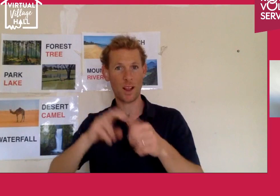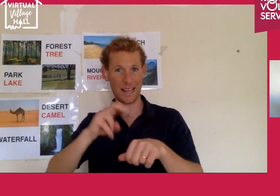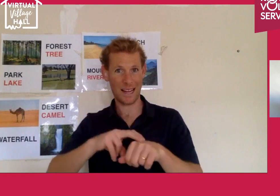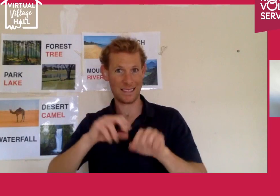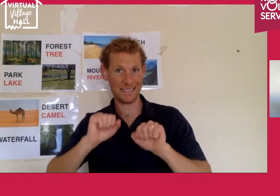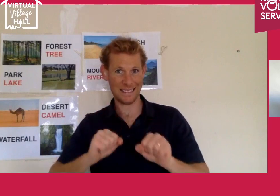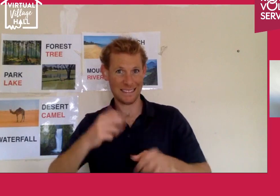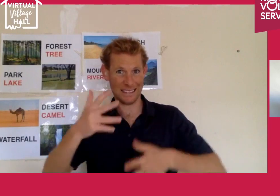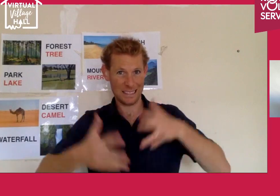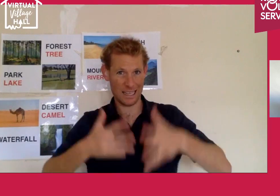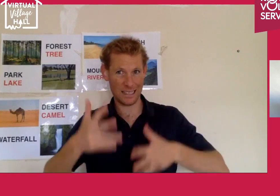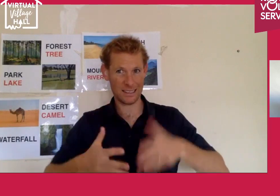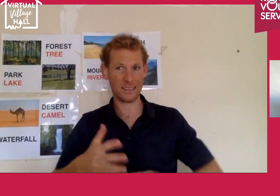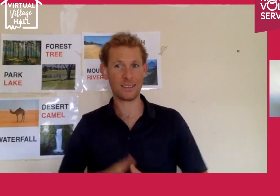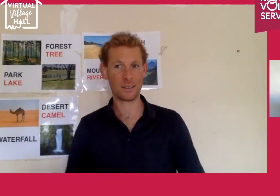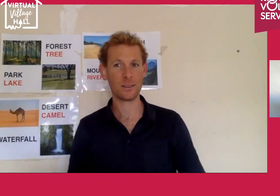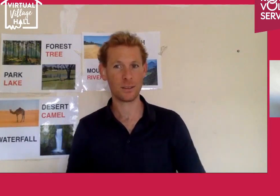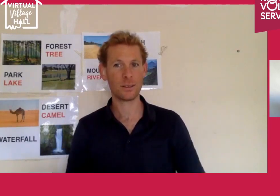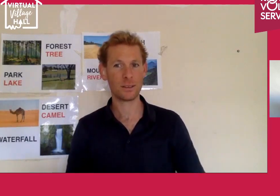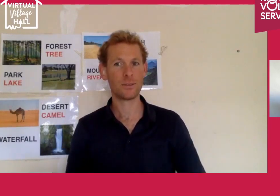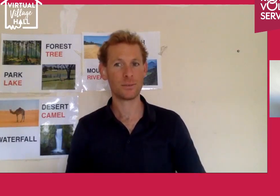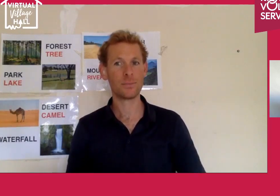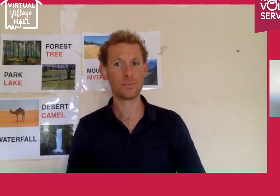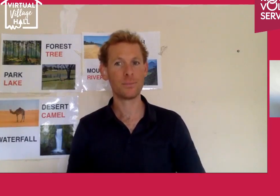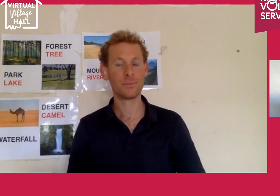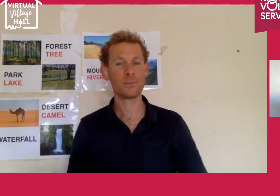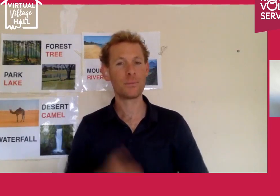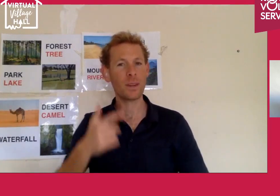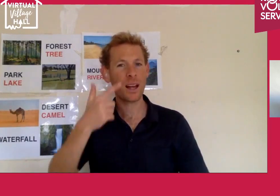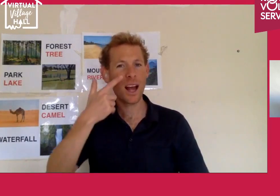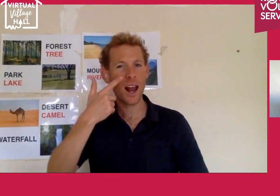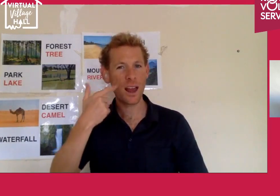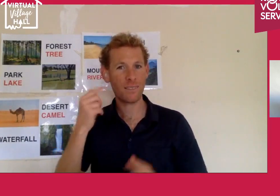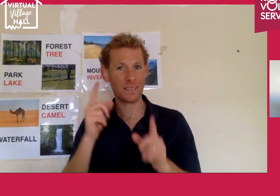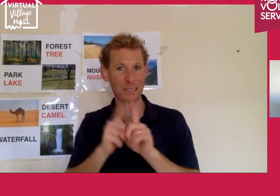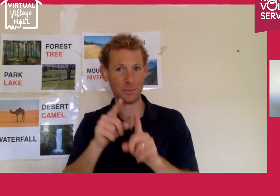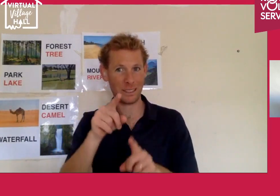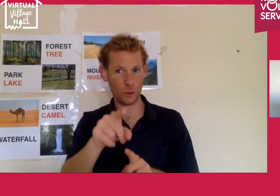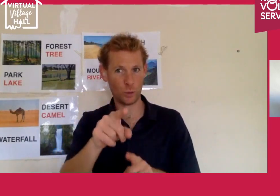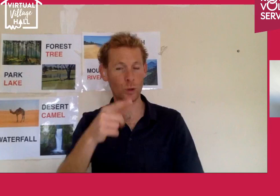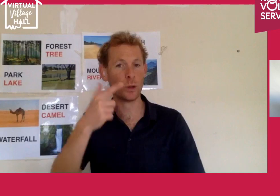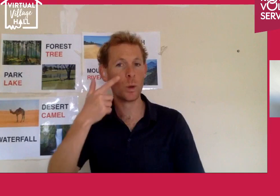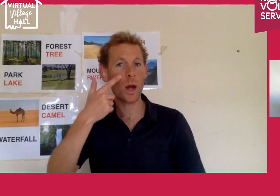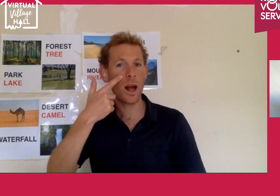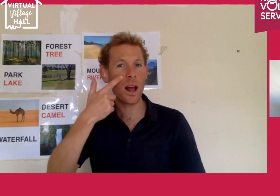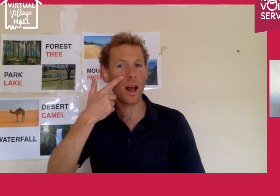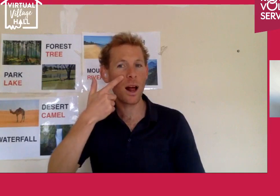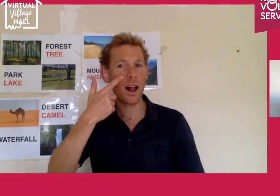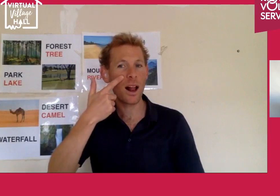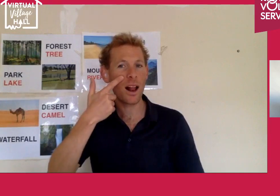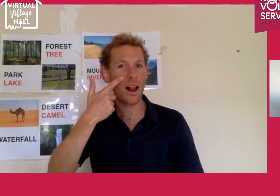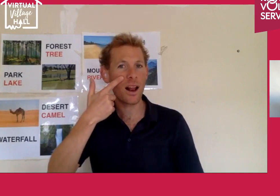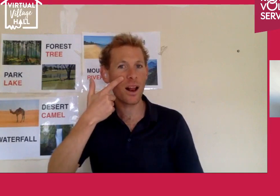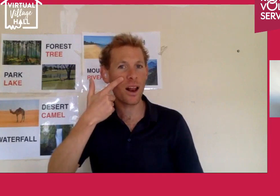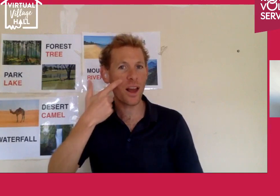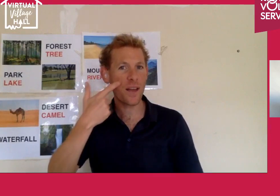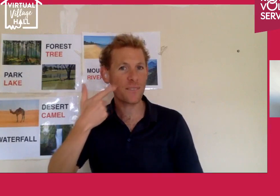regional differences. In Northern Ireland, I'll give you some examples of some of the signs. Lovely to meet you.